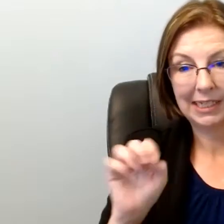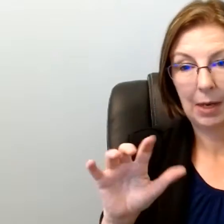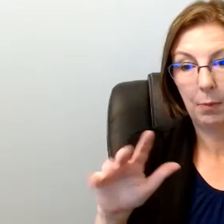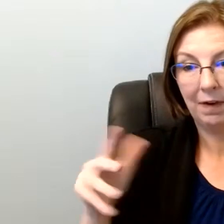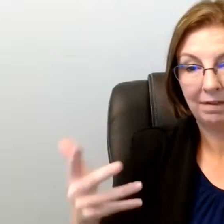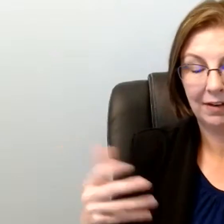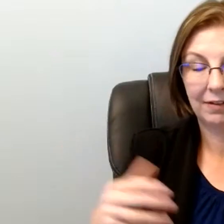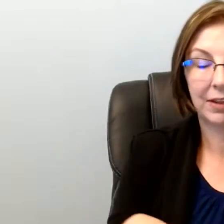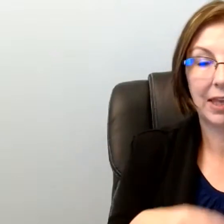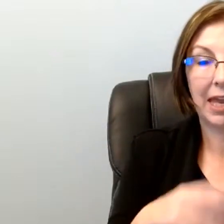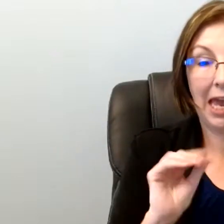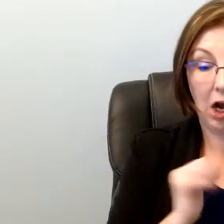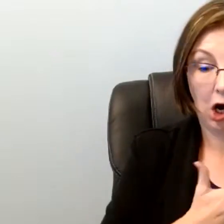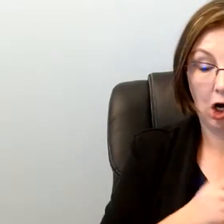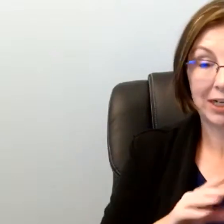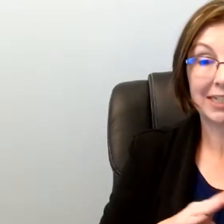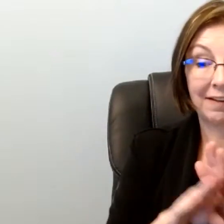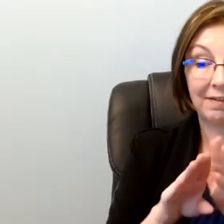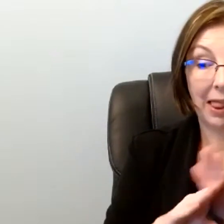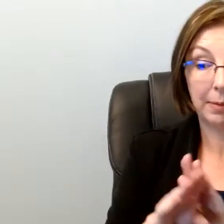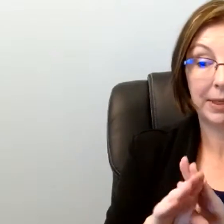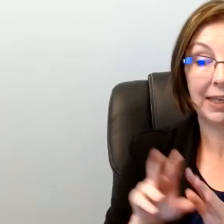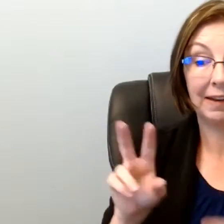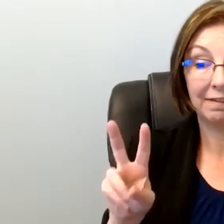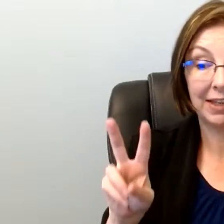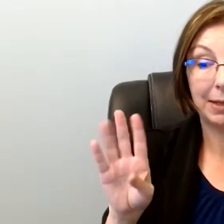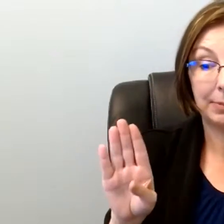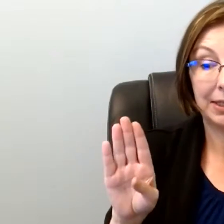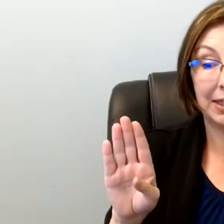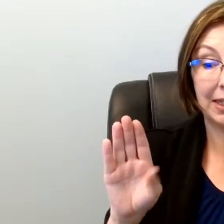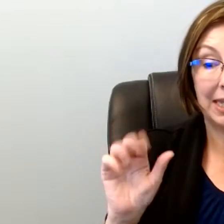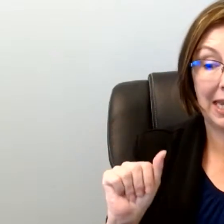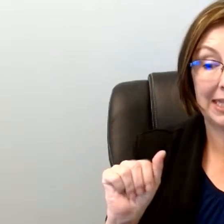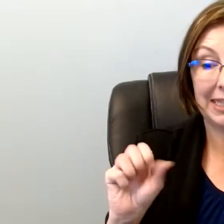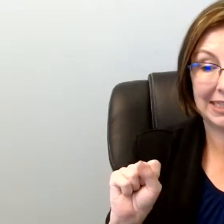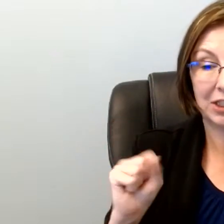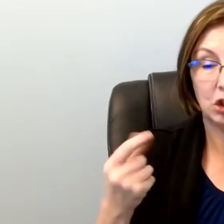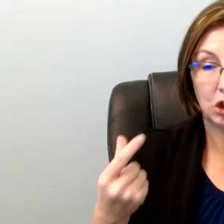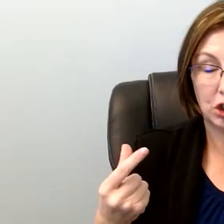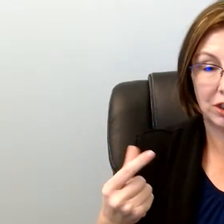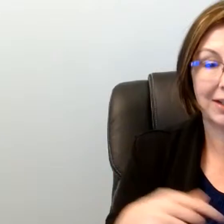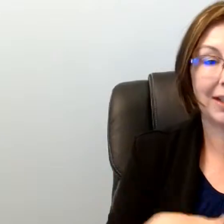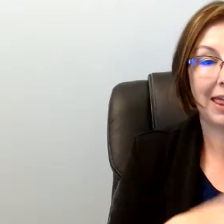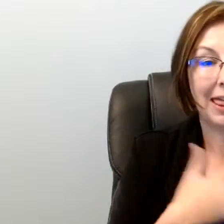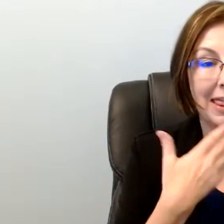VVSG is our main agenda item for that meeting. Thank you, Mr. Chair. That's all for the report.